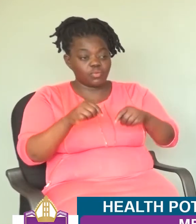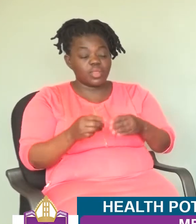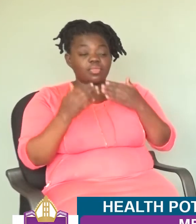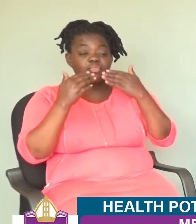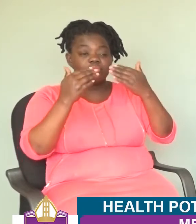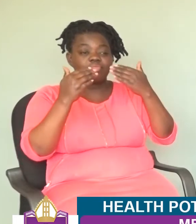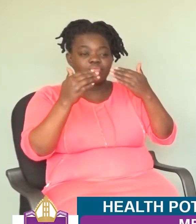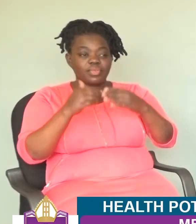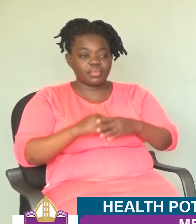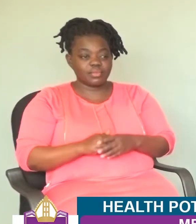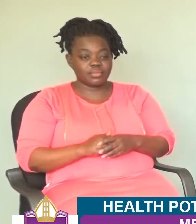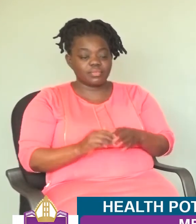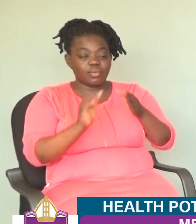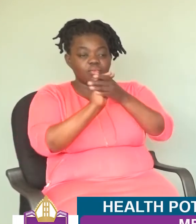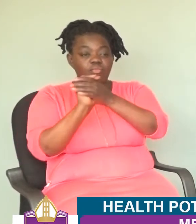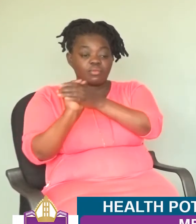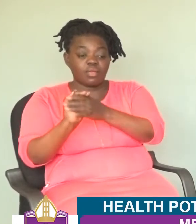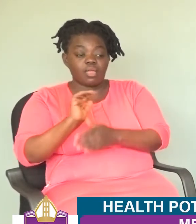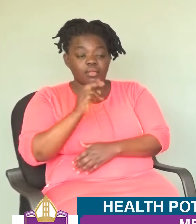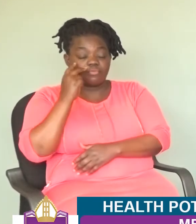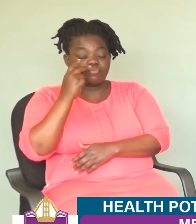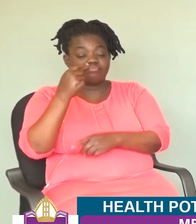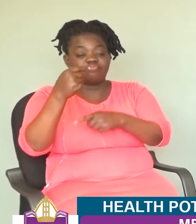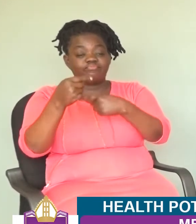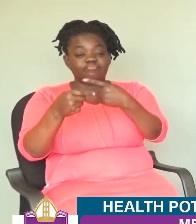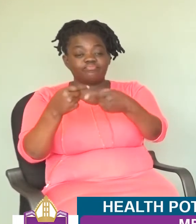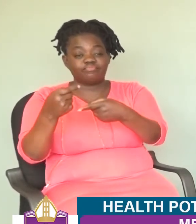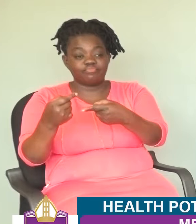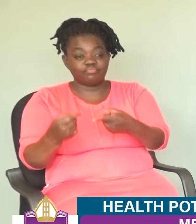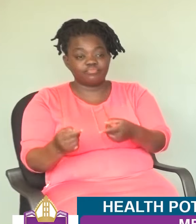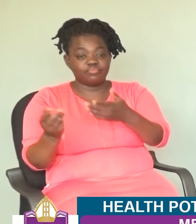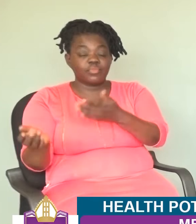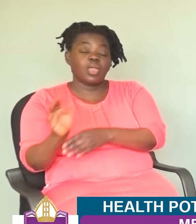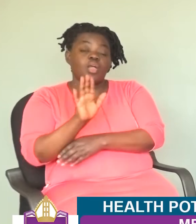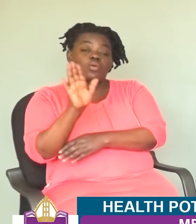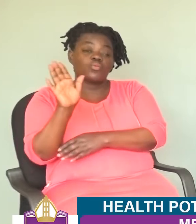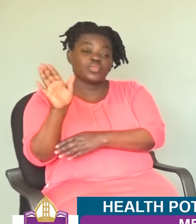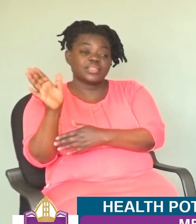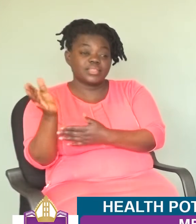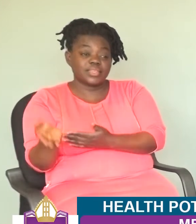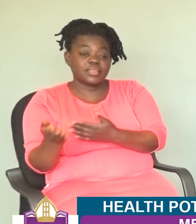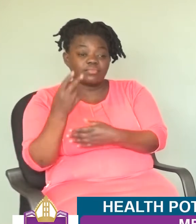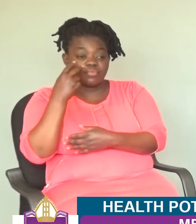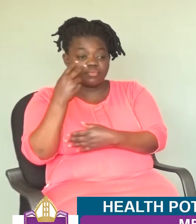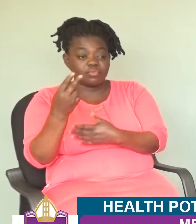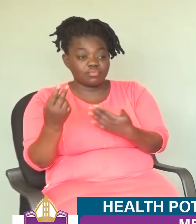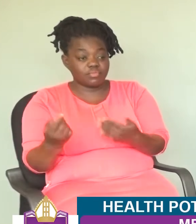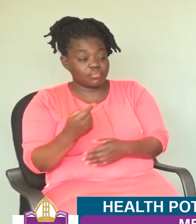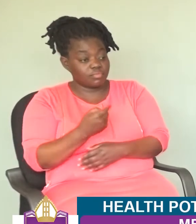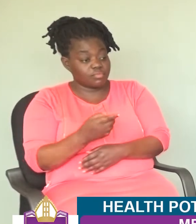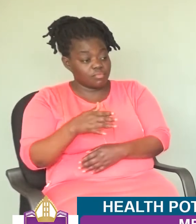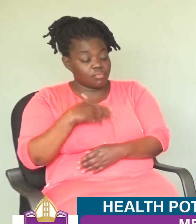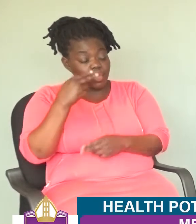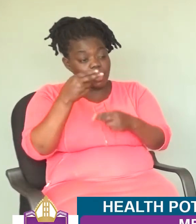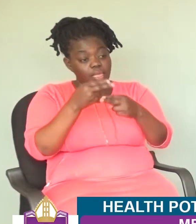you. Yes. Kindly greet our viewers and then we shall go on. Good evening, viewers. As Mr. Edrine has said, my name